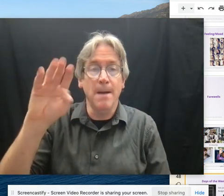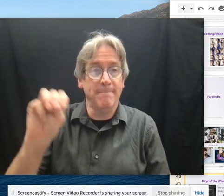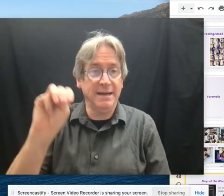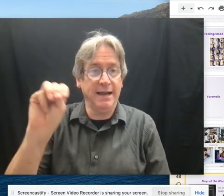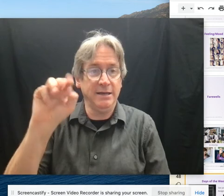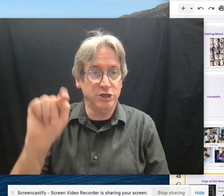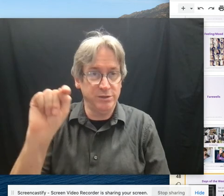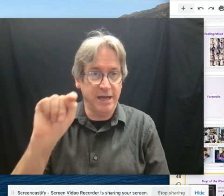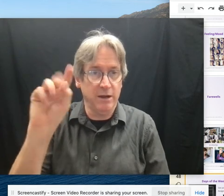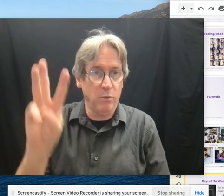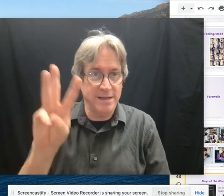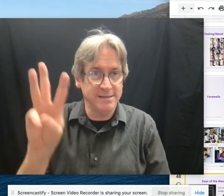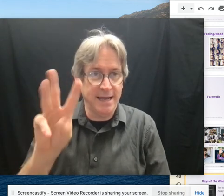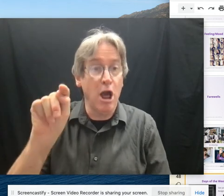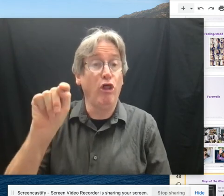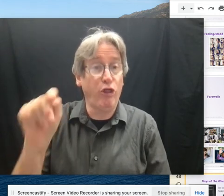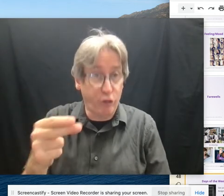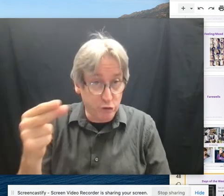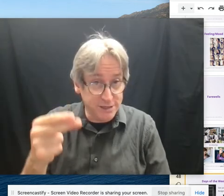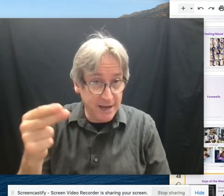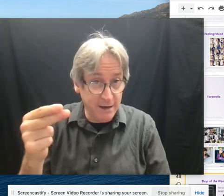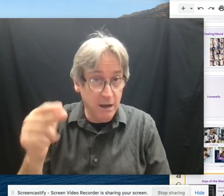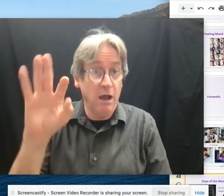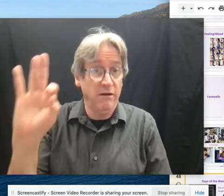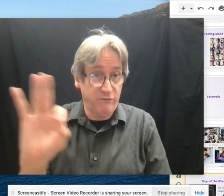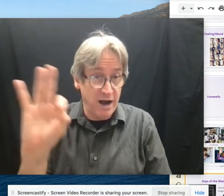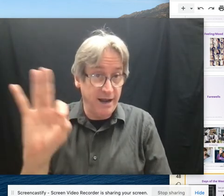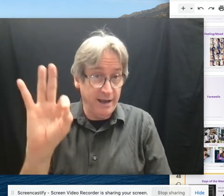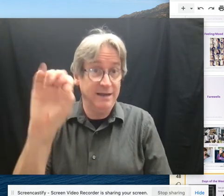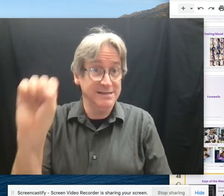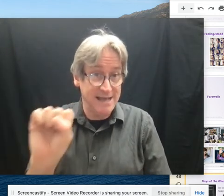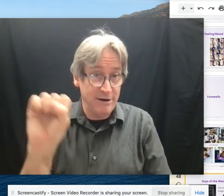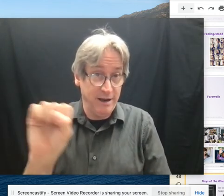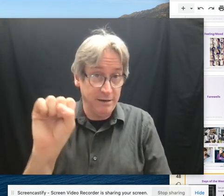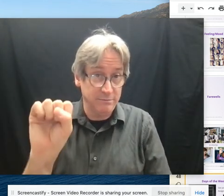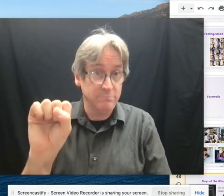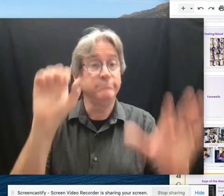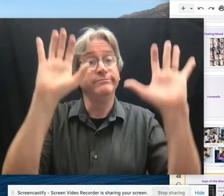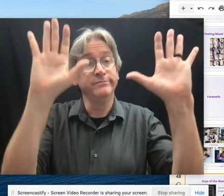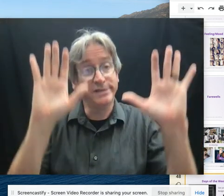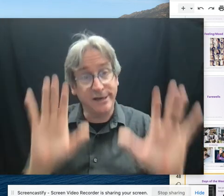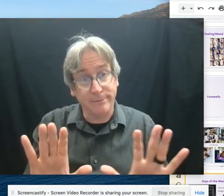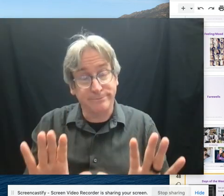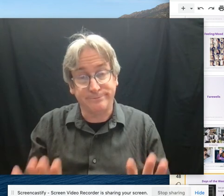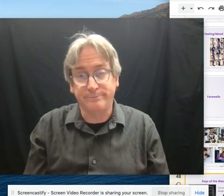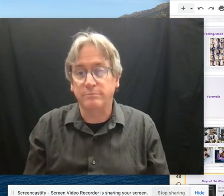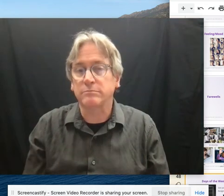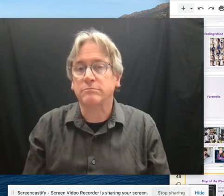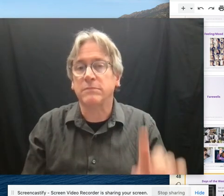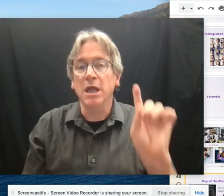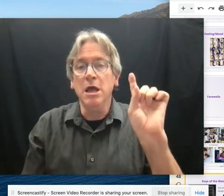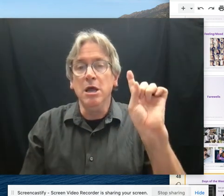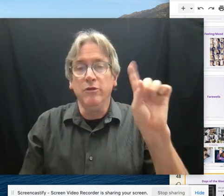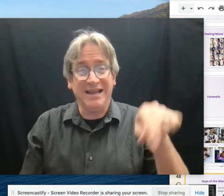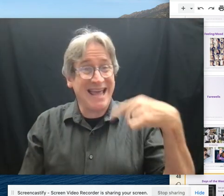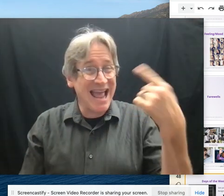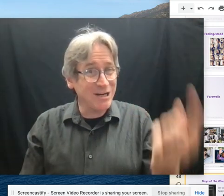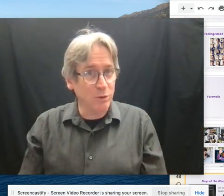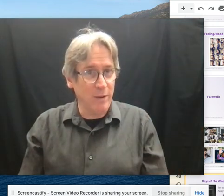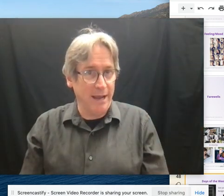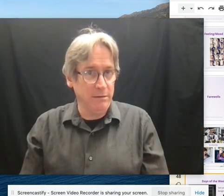So Monday, Tuesday, Wednesday, Thursday, Friday, Saturday, Sunday.